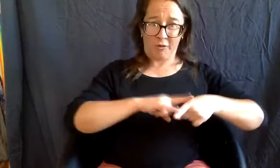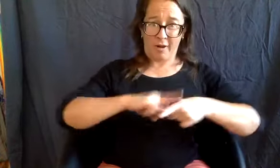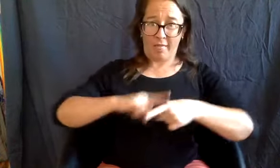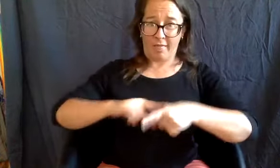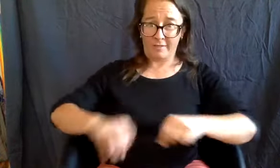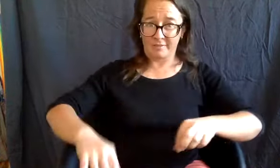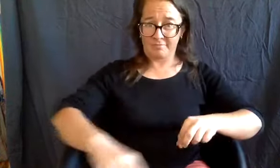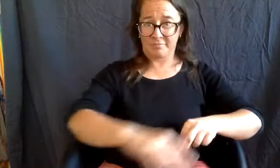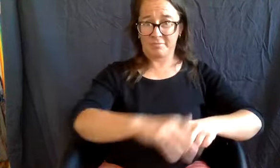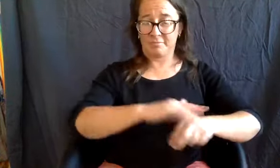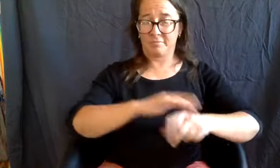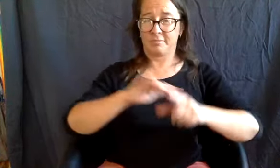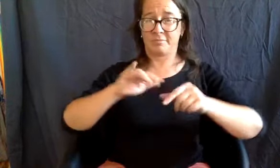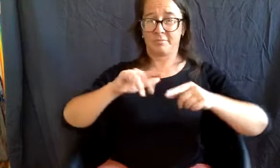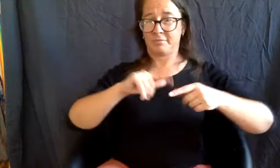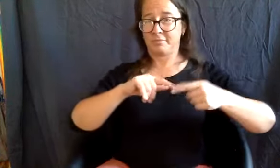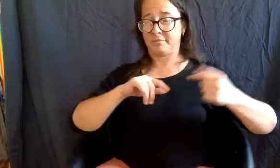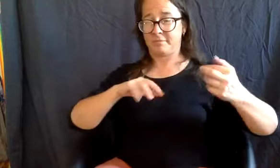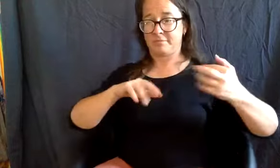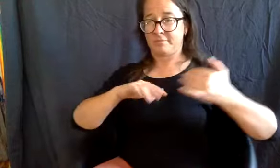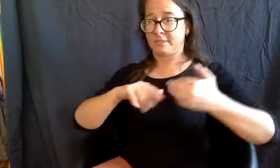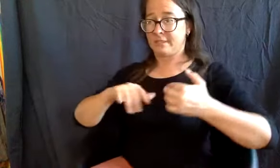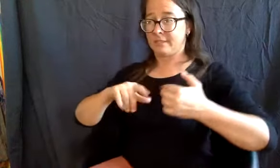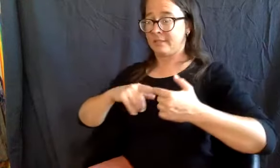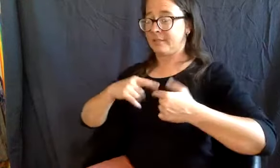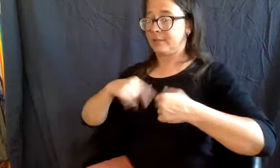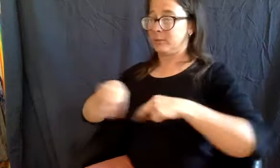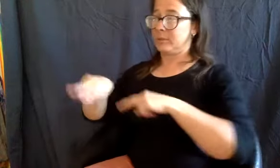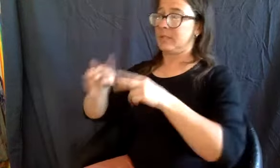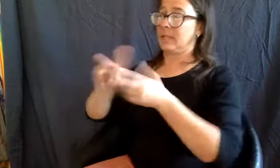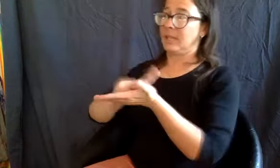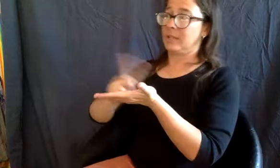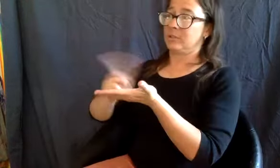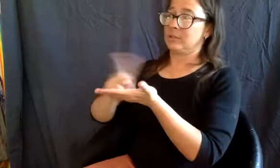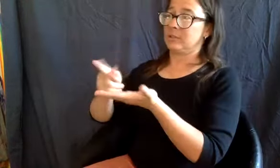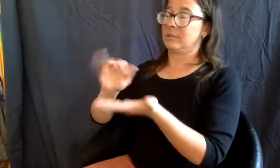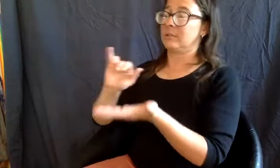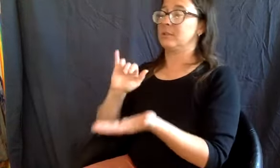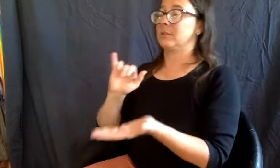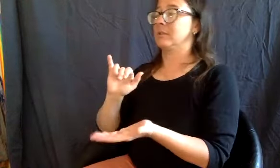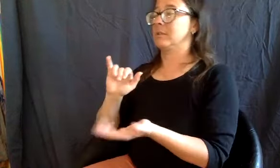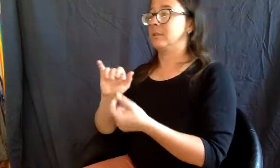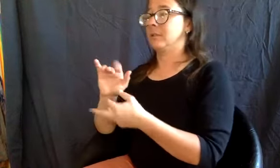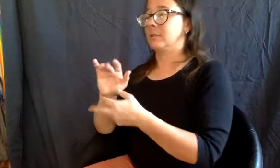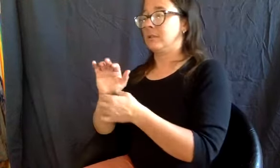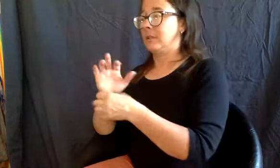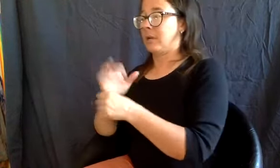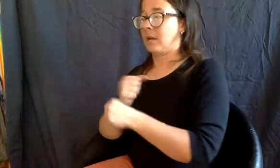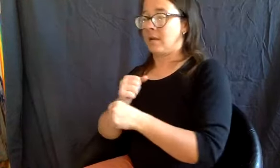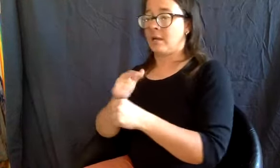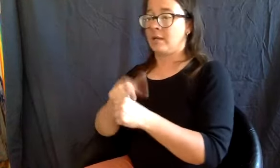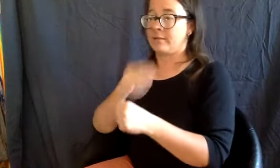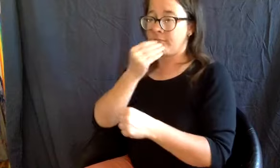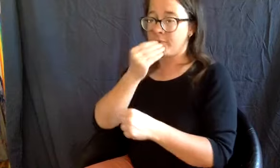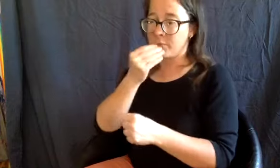drank. But on the morning of August 7th, 2013, I woke up on the floor one more time.